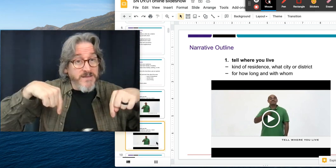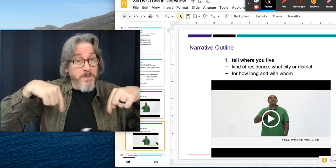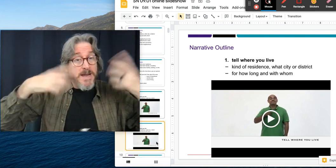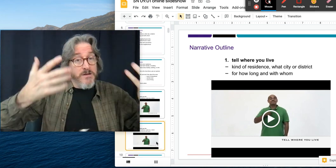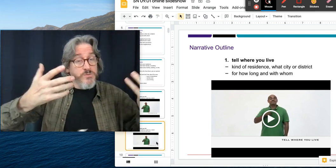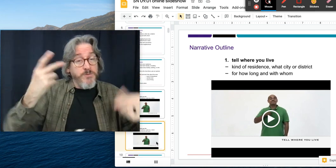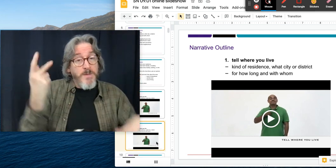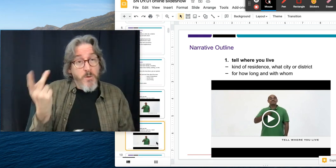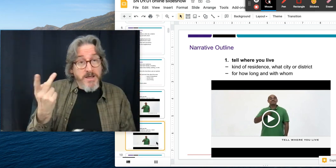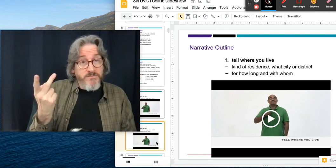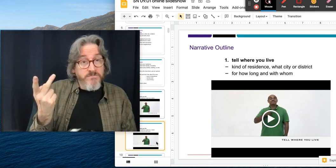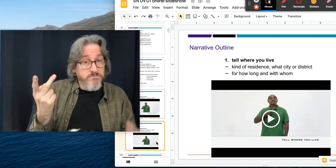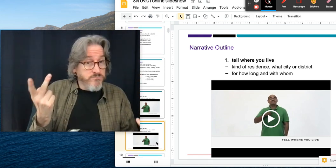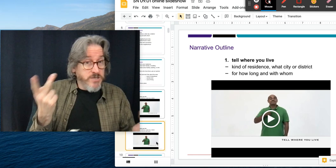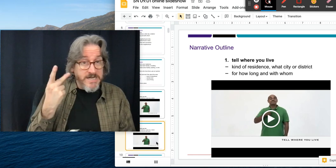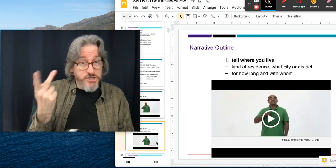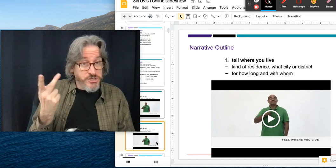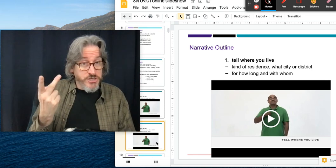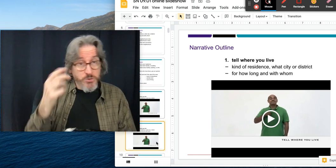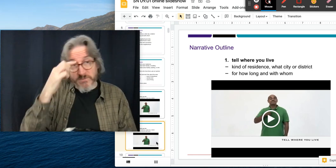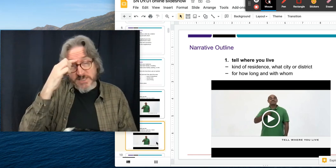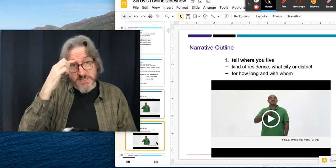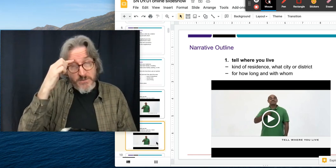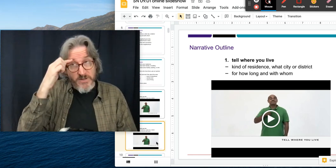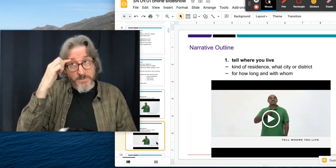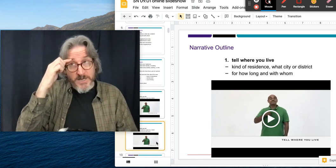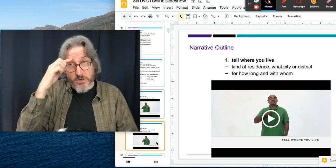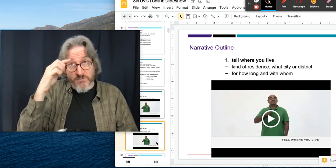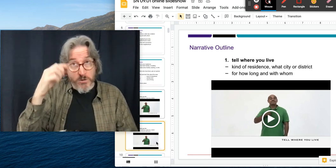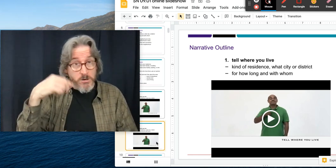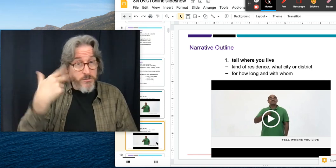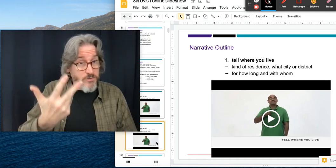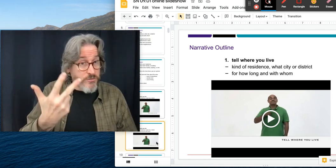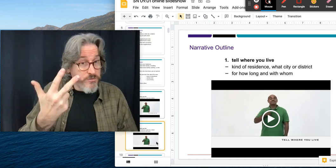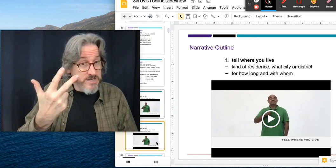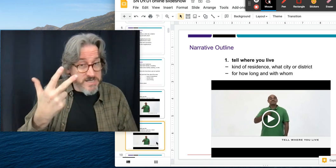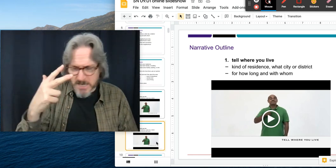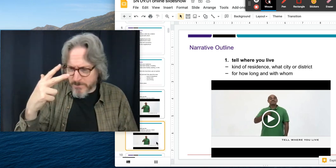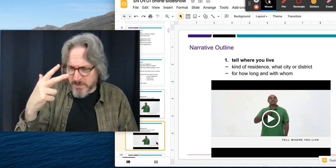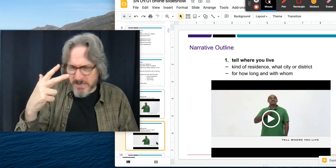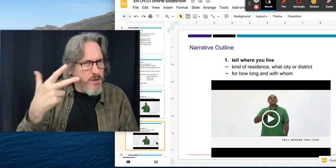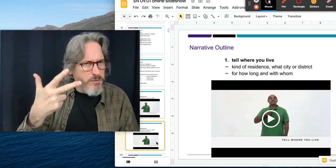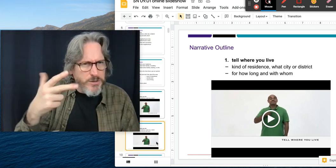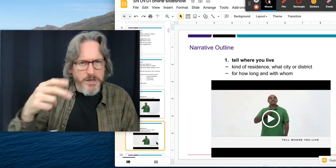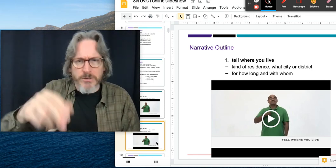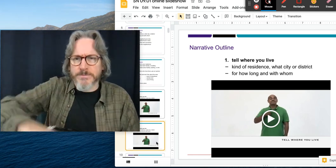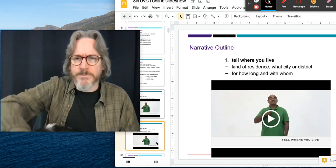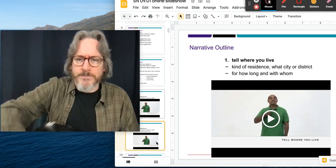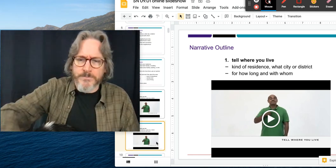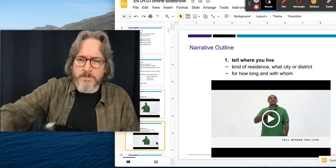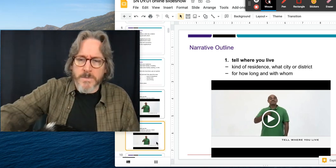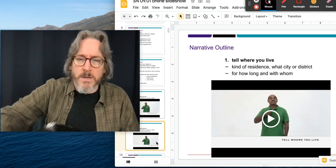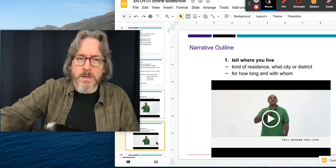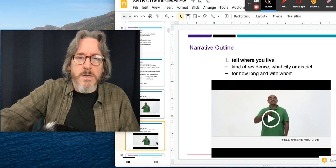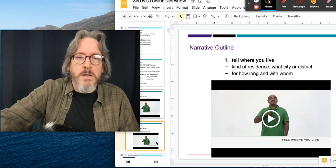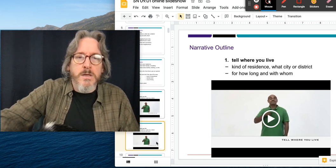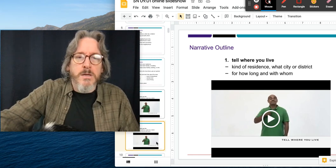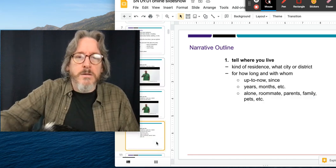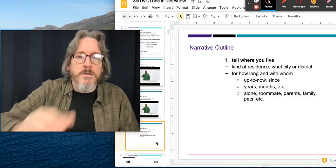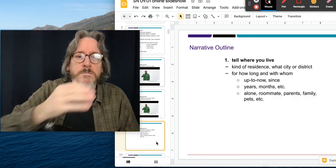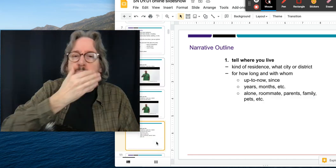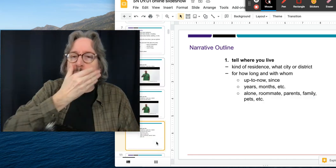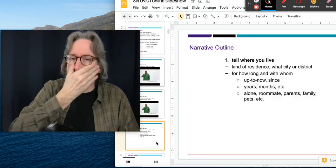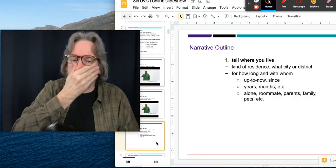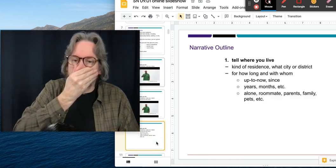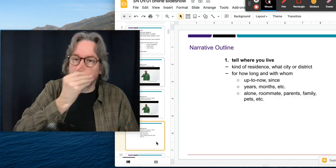So I live in my house with my wife, and it's just the two of us. And we've been here for, this is, I believe, our 3rd year.